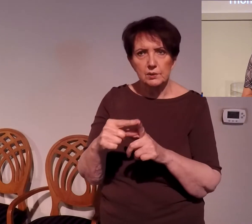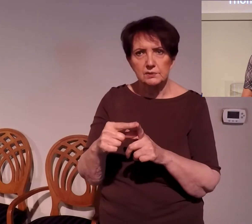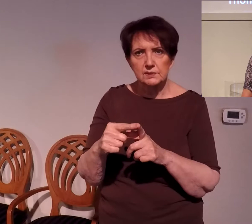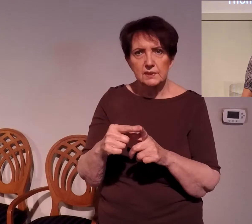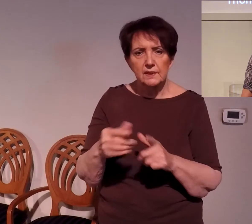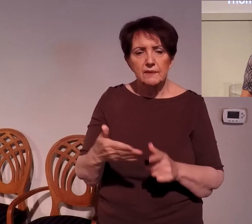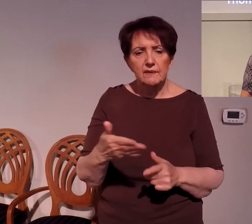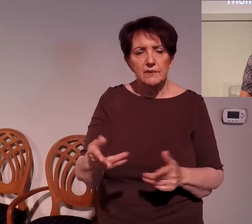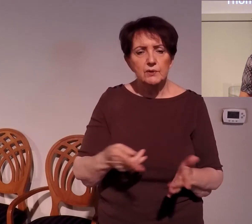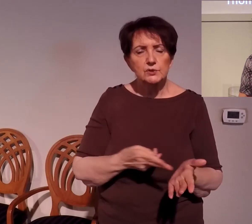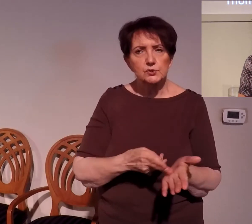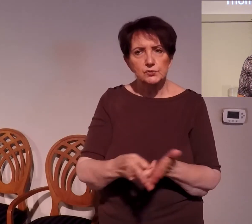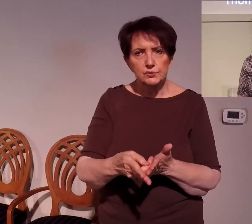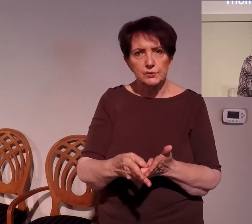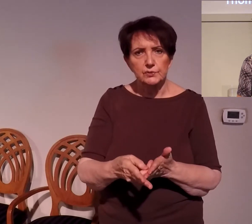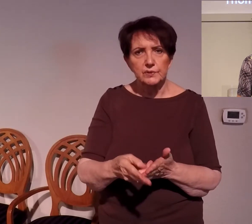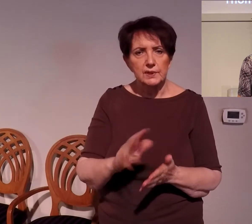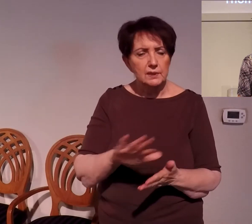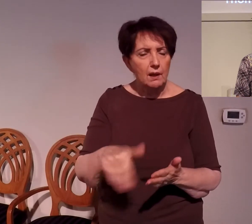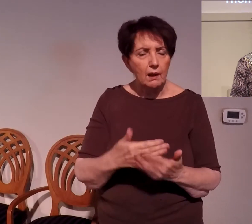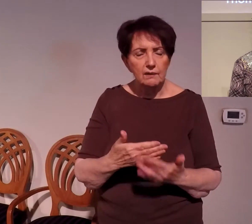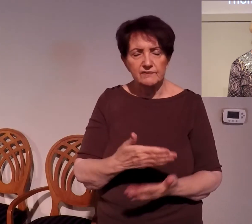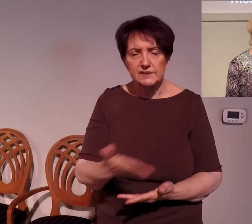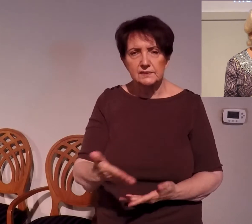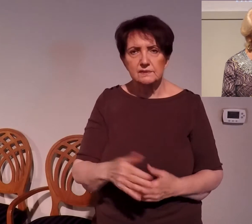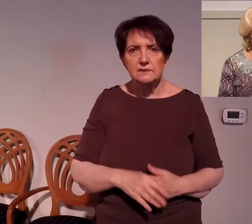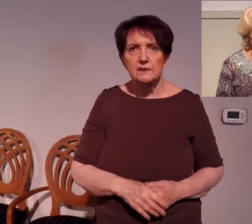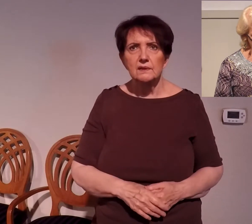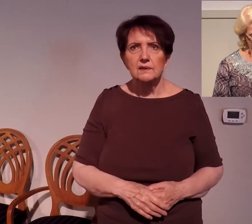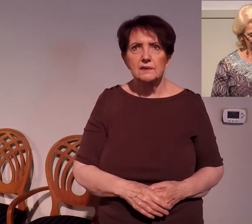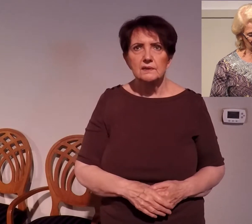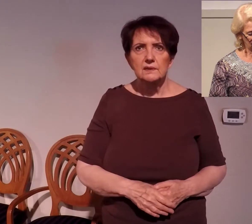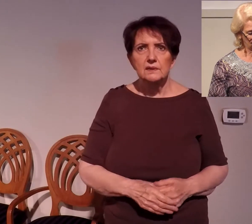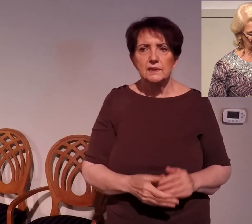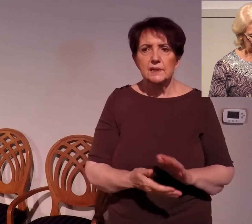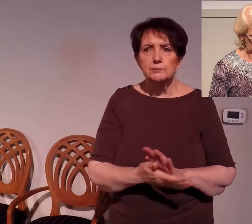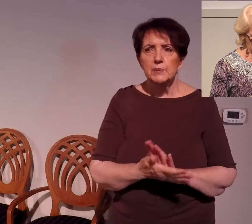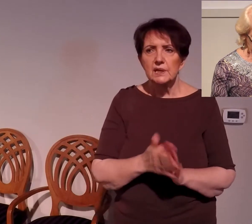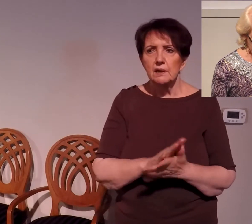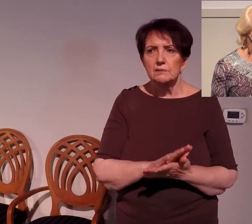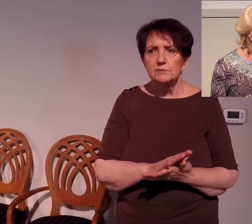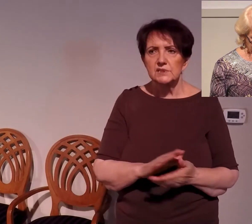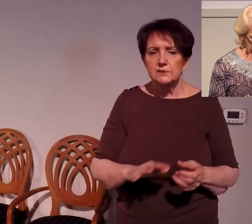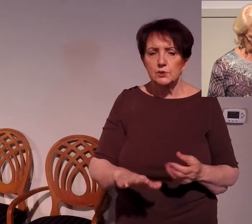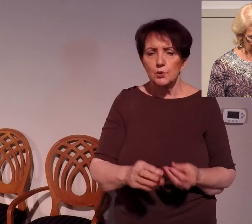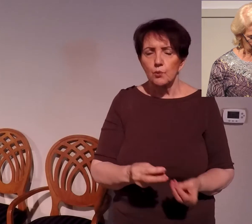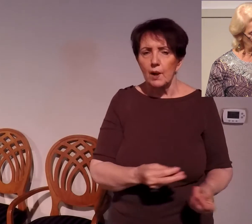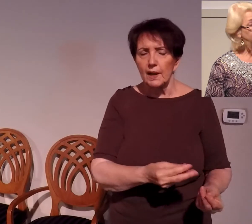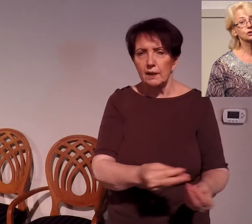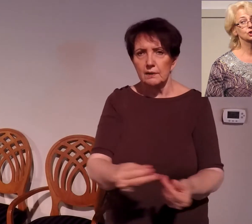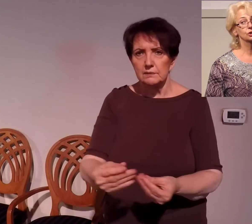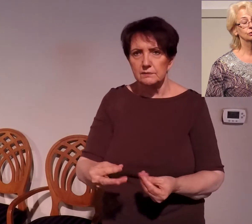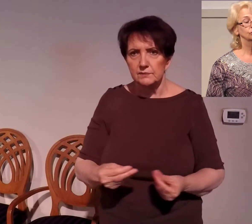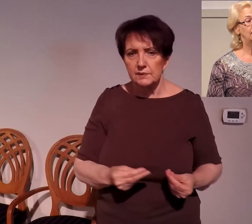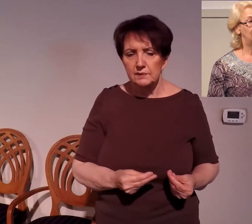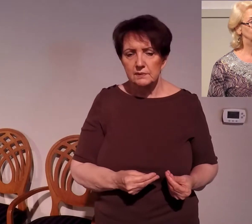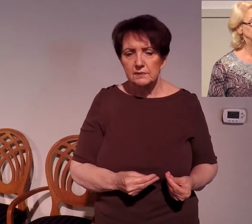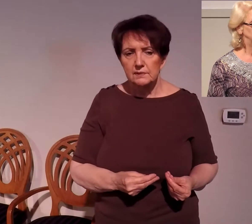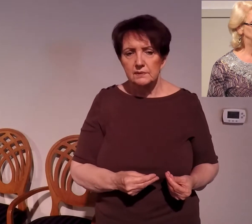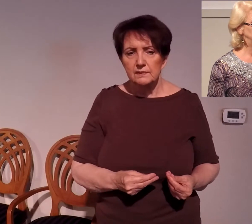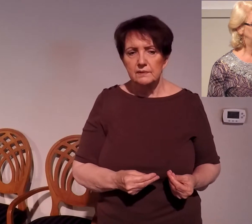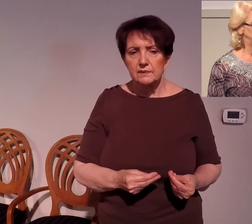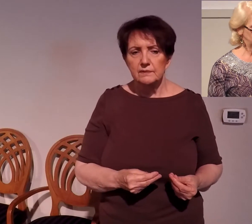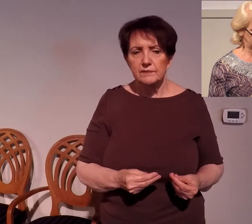is truth in all of this. This becomes the very ground from which